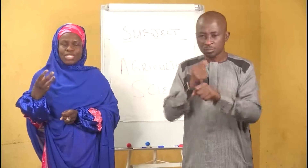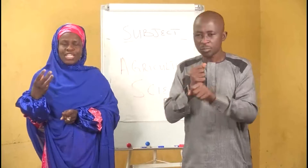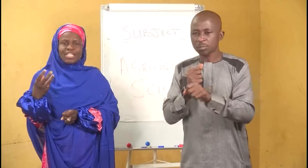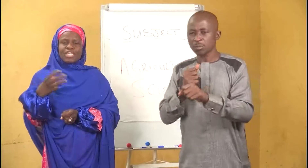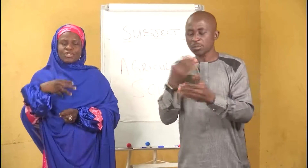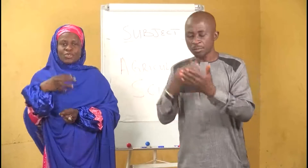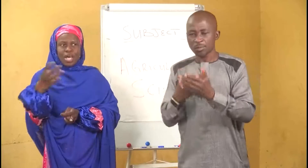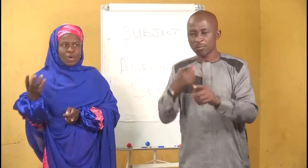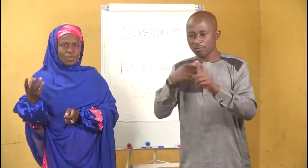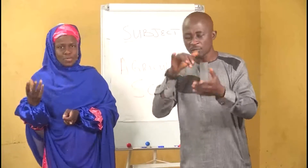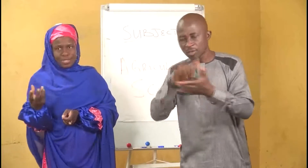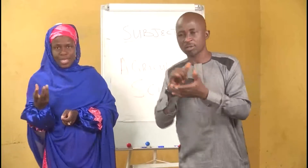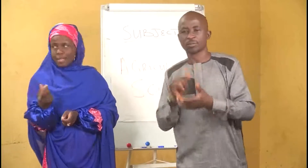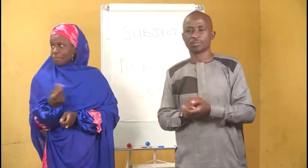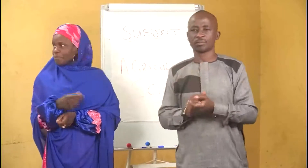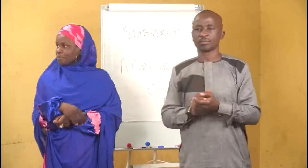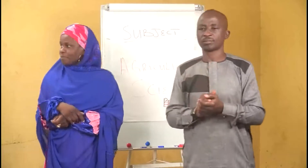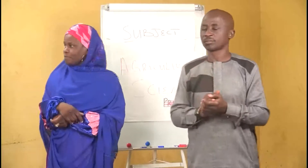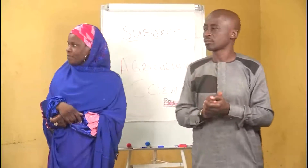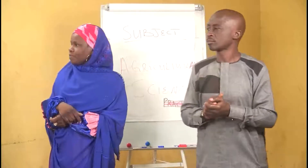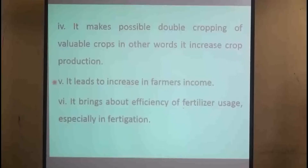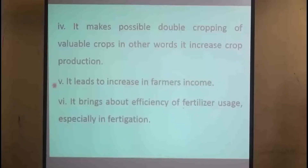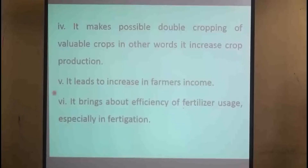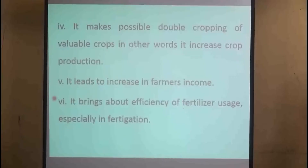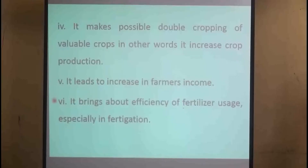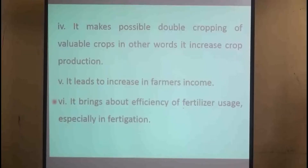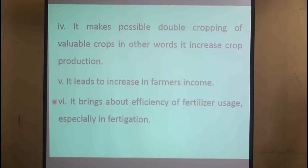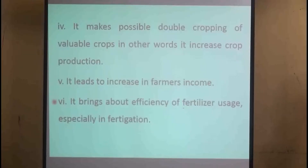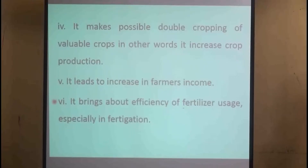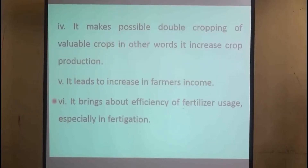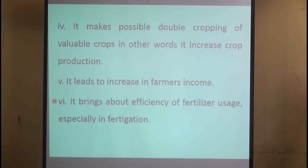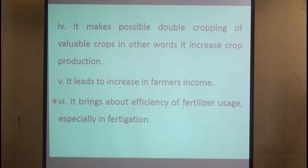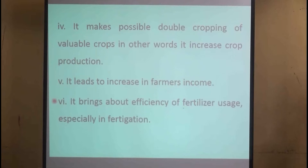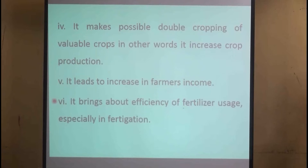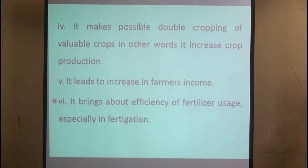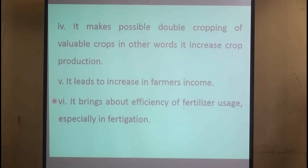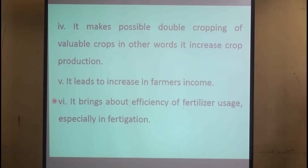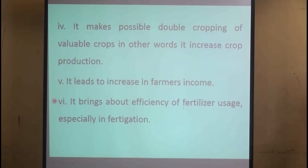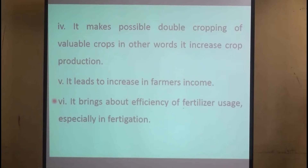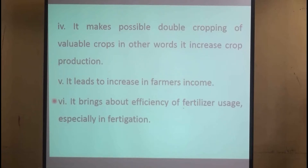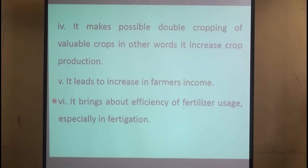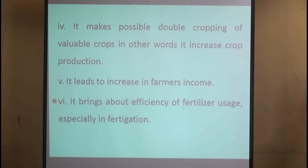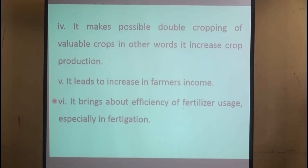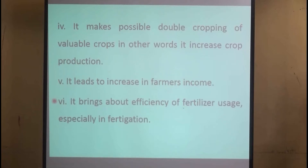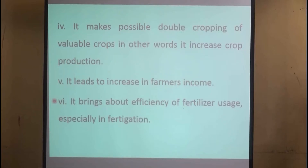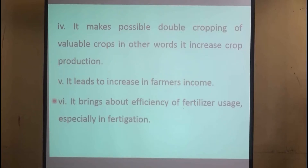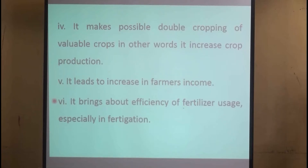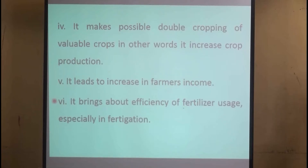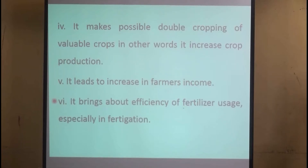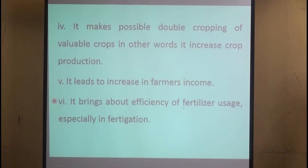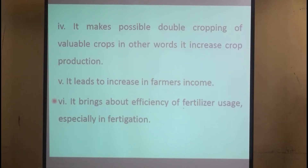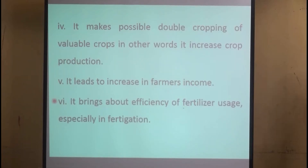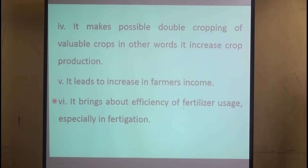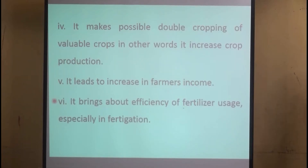is coming in throughout the year. It brings about efficiency of fertilizer